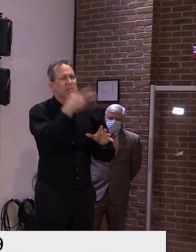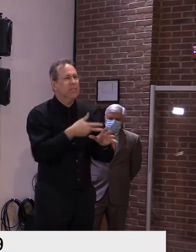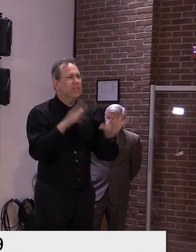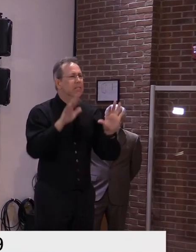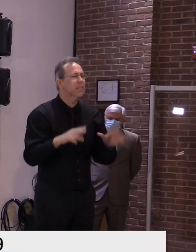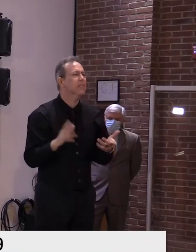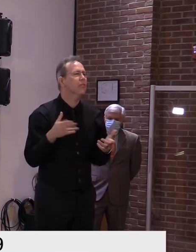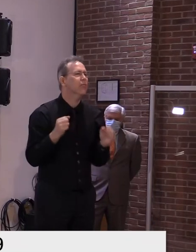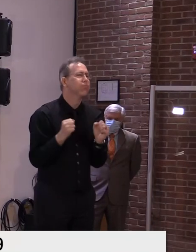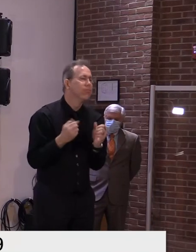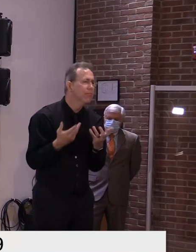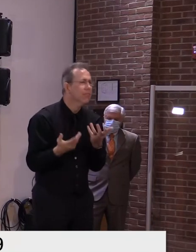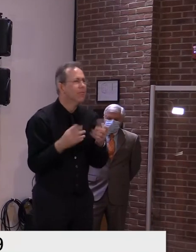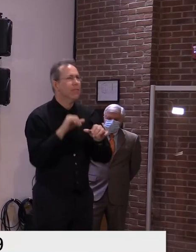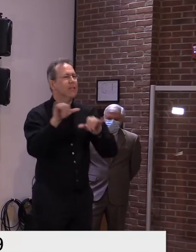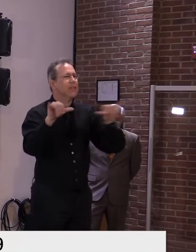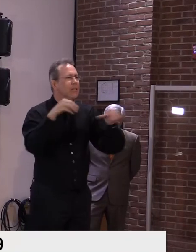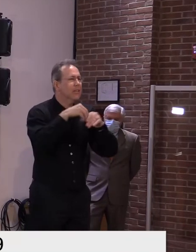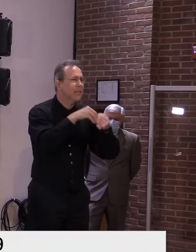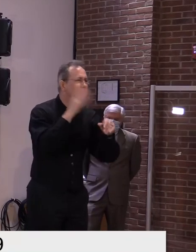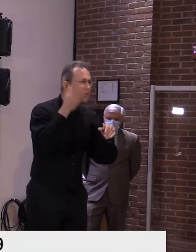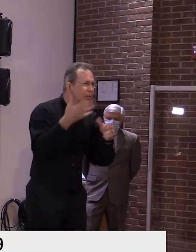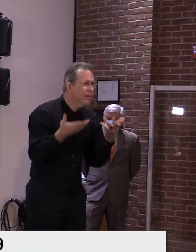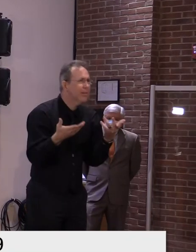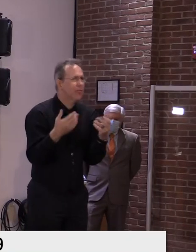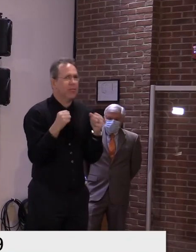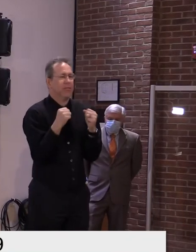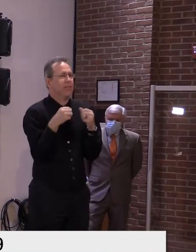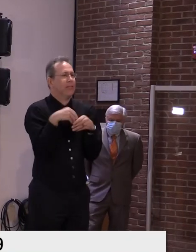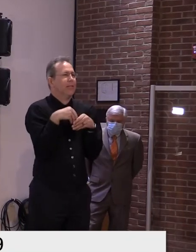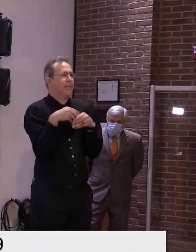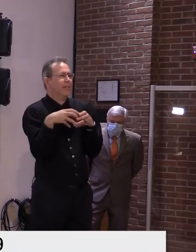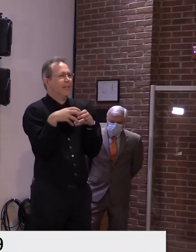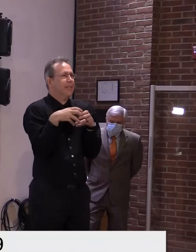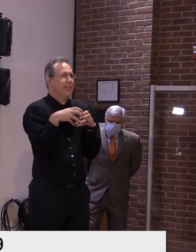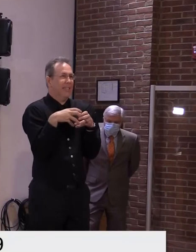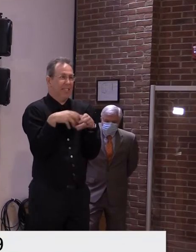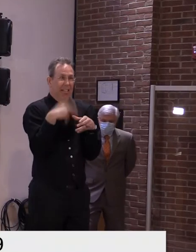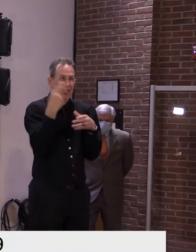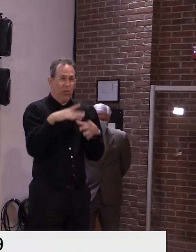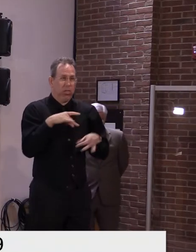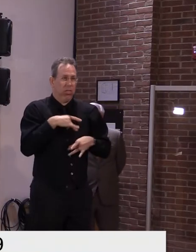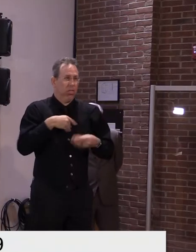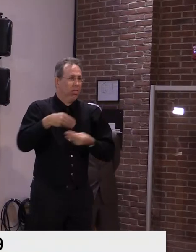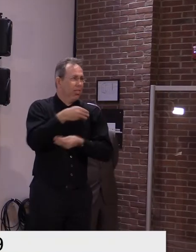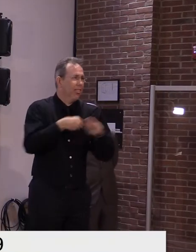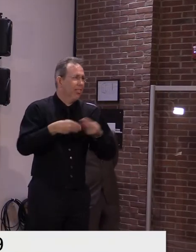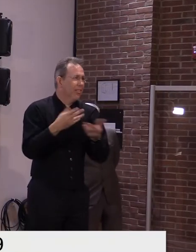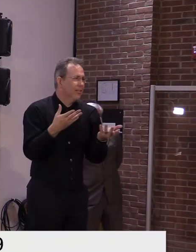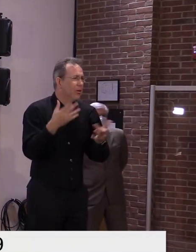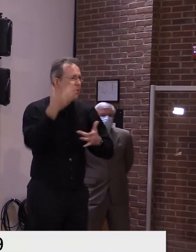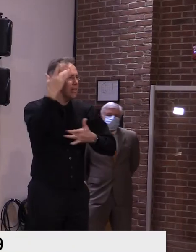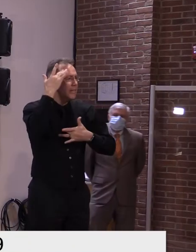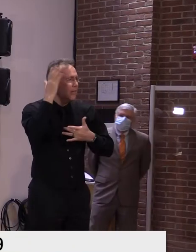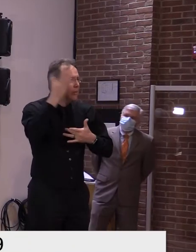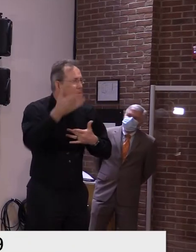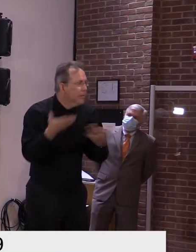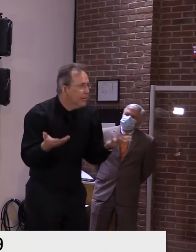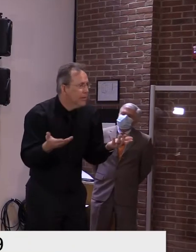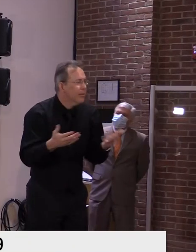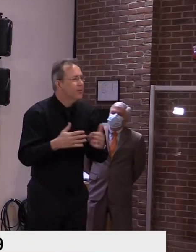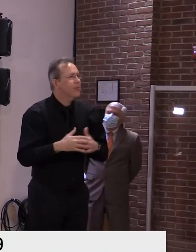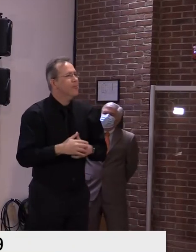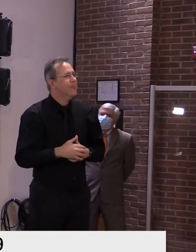be a little easier to transmit it in a crowded indoor setting. So avoiding that would still be really, really